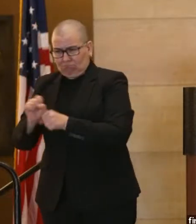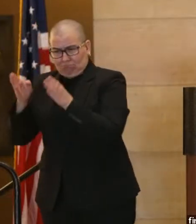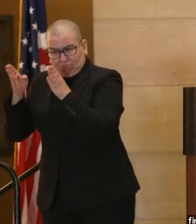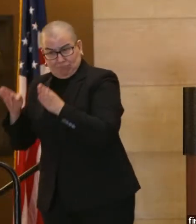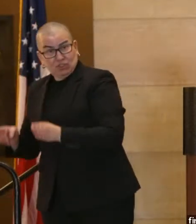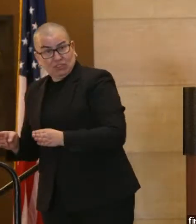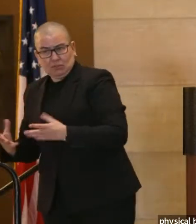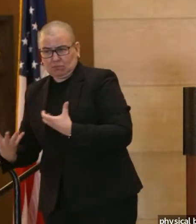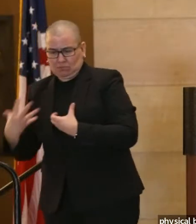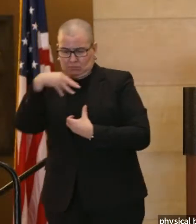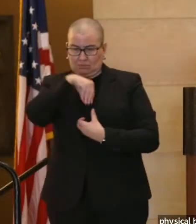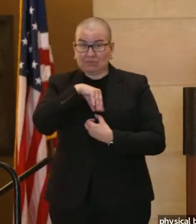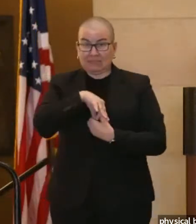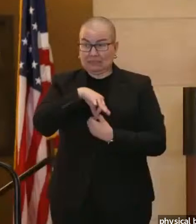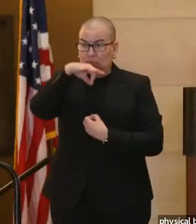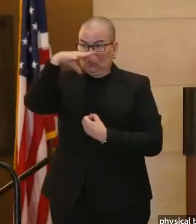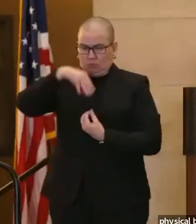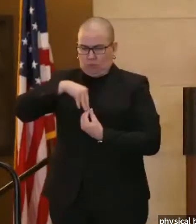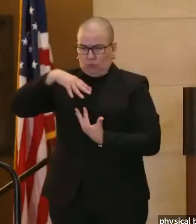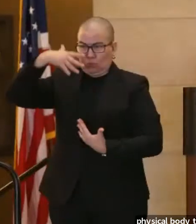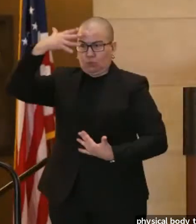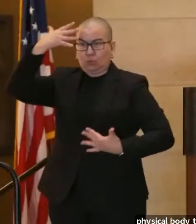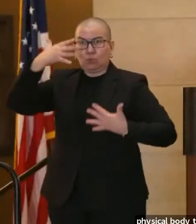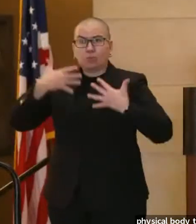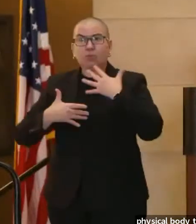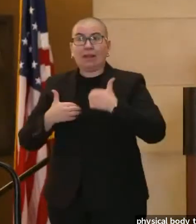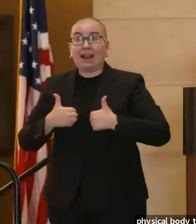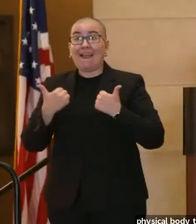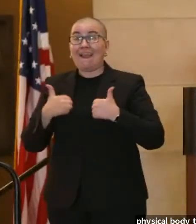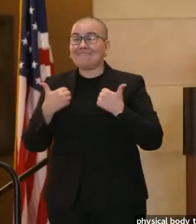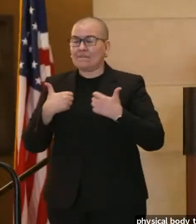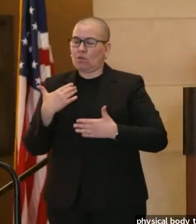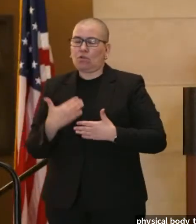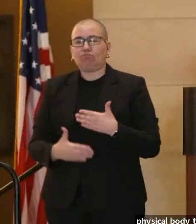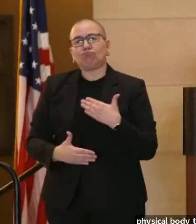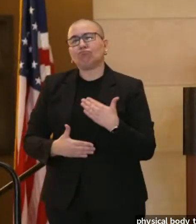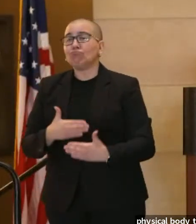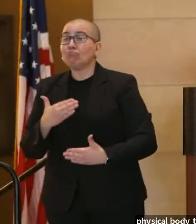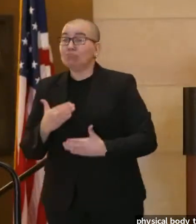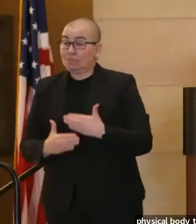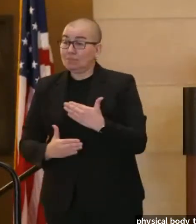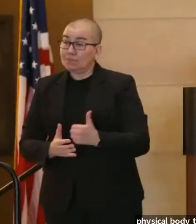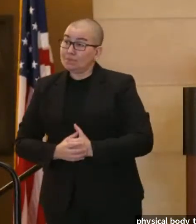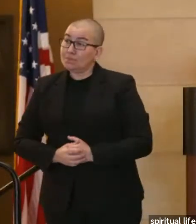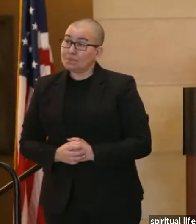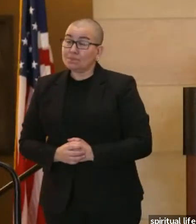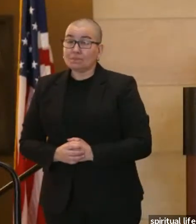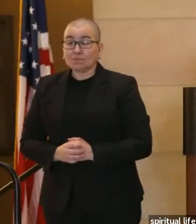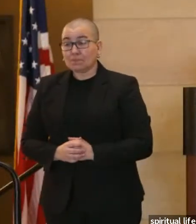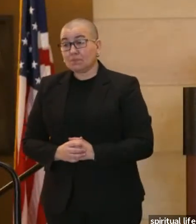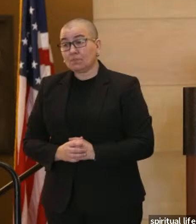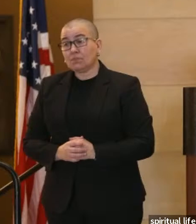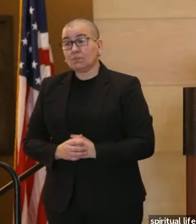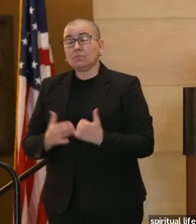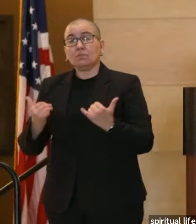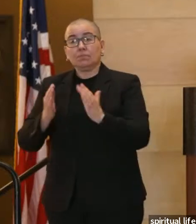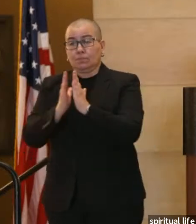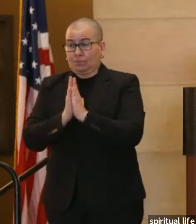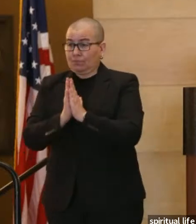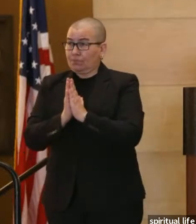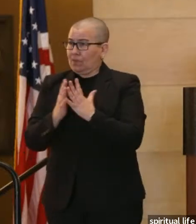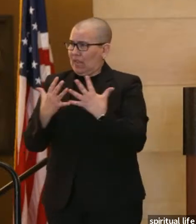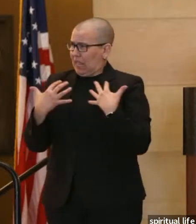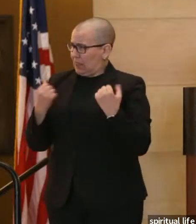really a spiritual life that we live, and we are that spirit. Wopila. I'm going to say a prayer and pray for health and well-being for